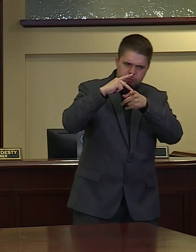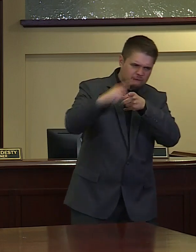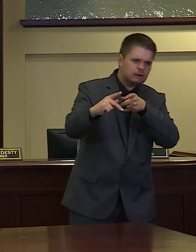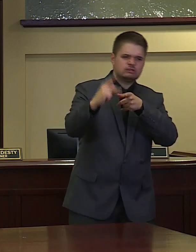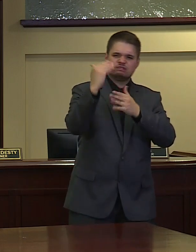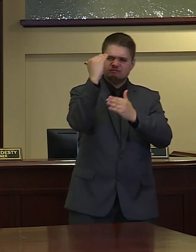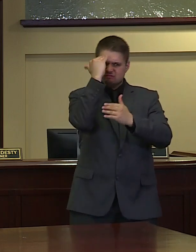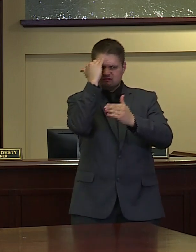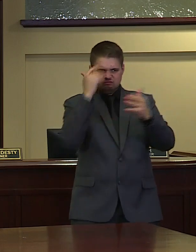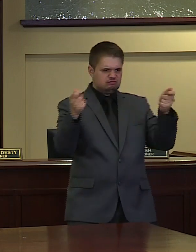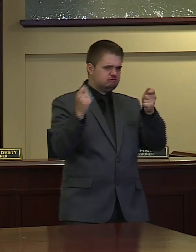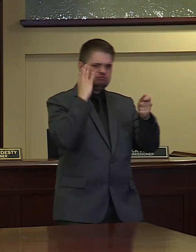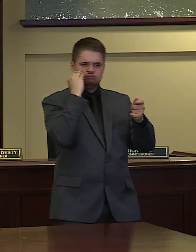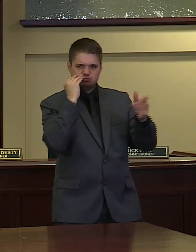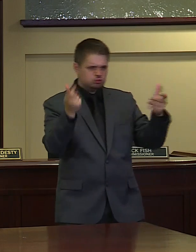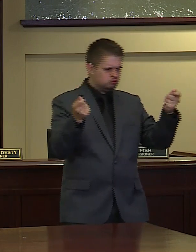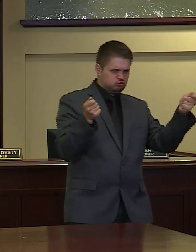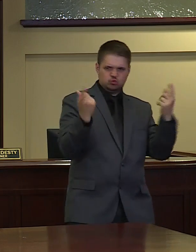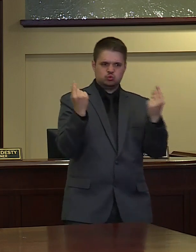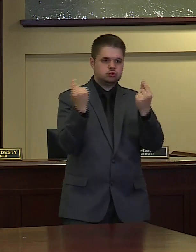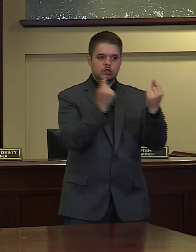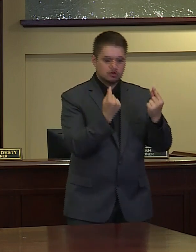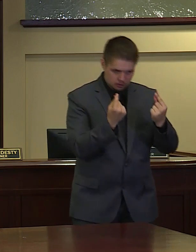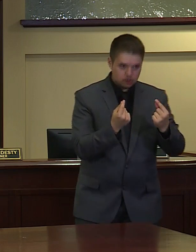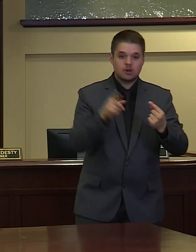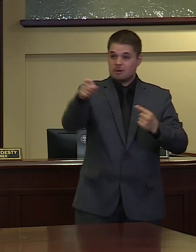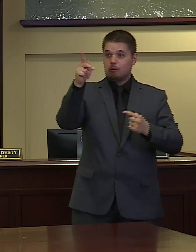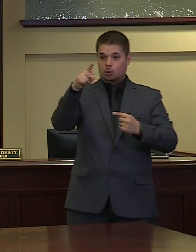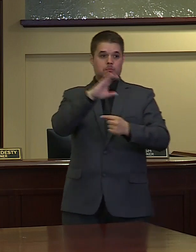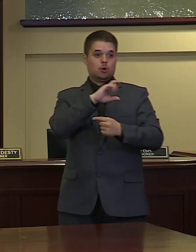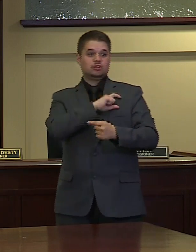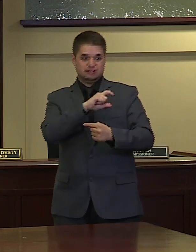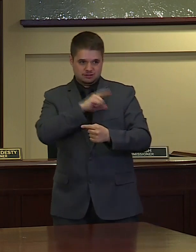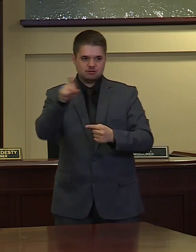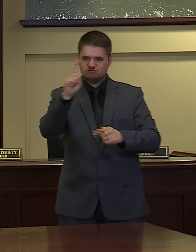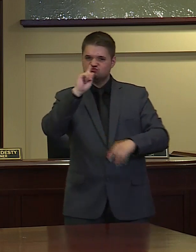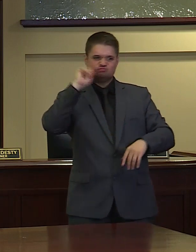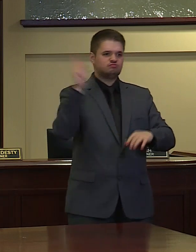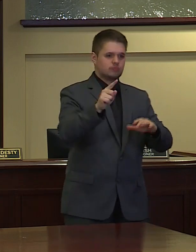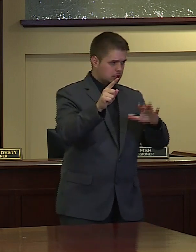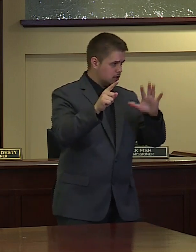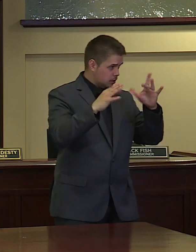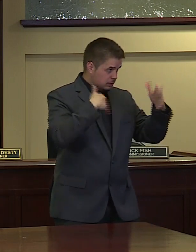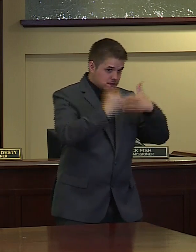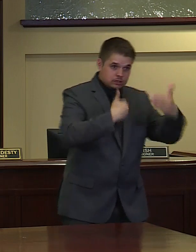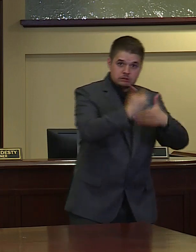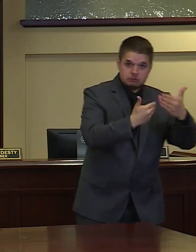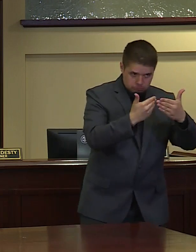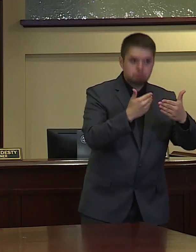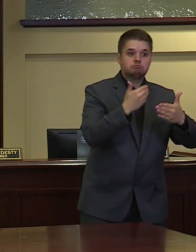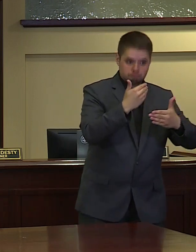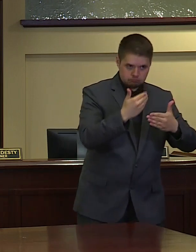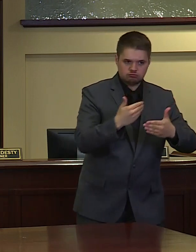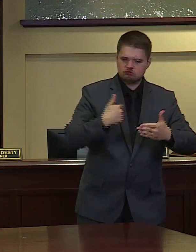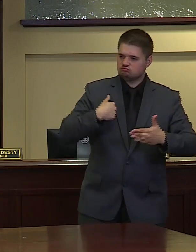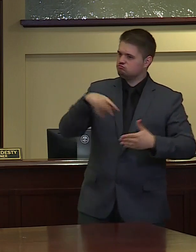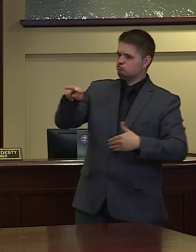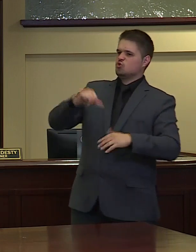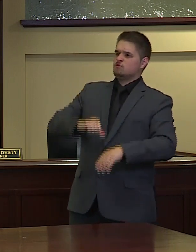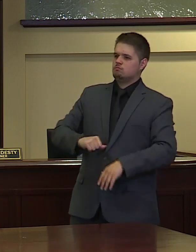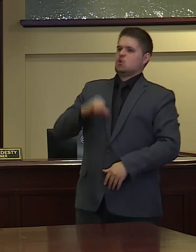of every member of the Portland Police Bureau team, has only reinforced my confidence and pride. I want to close with a message of